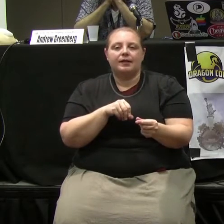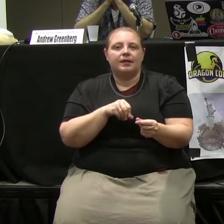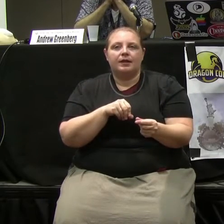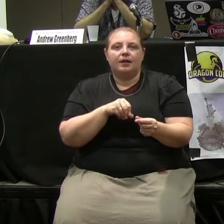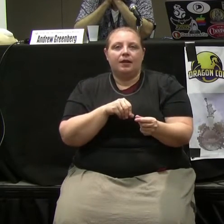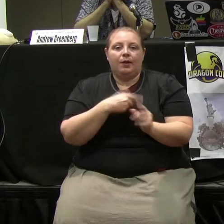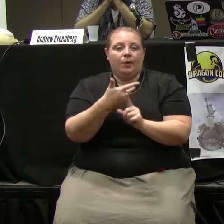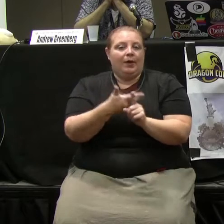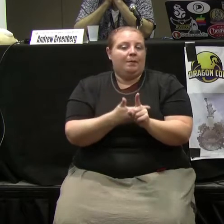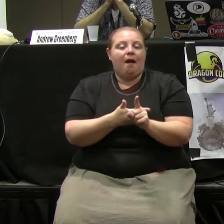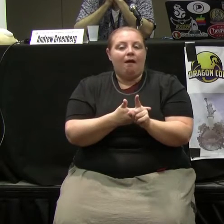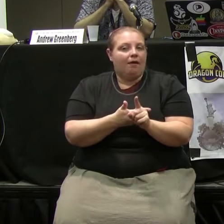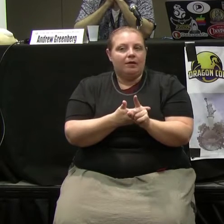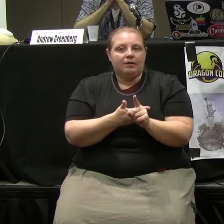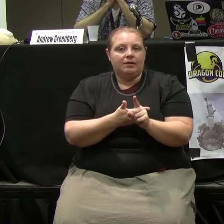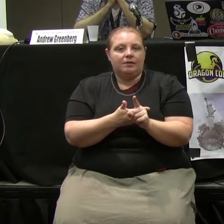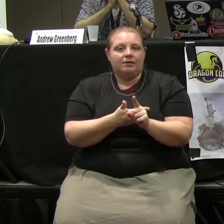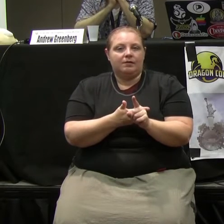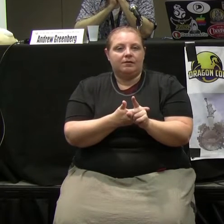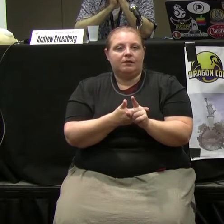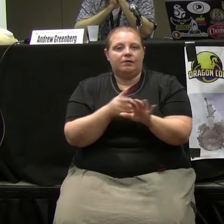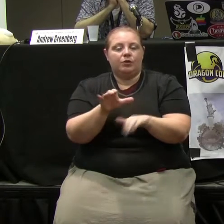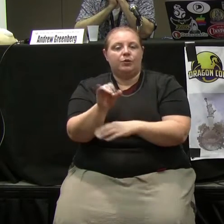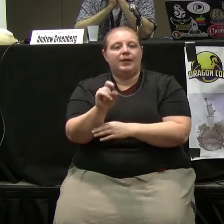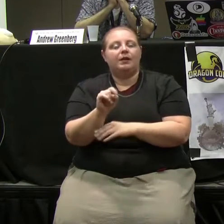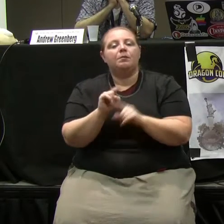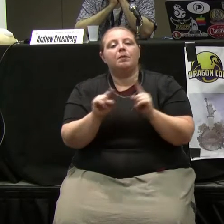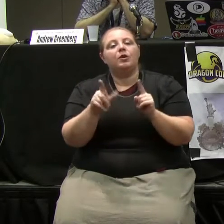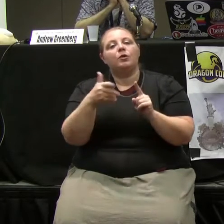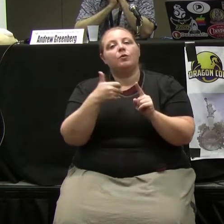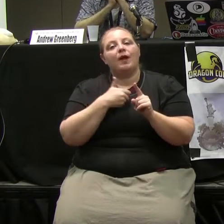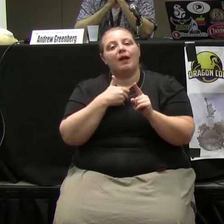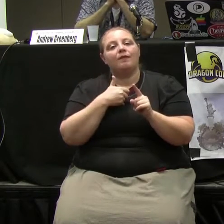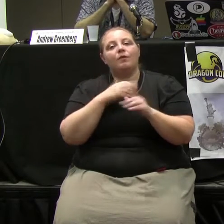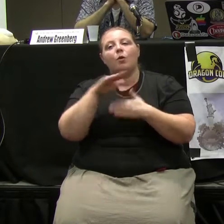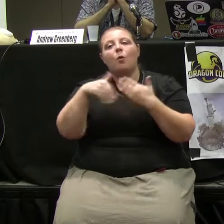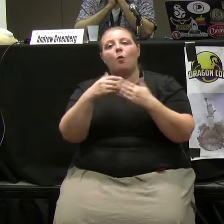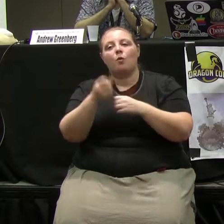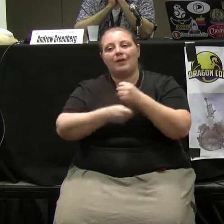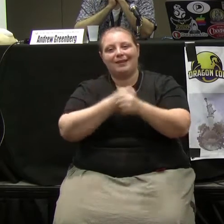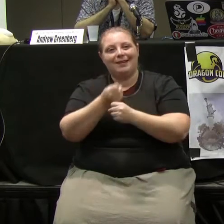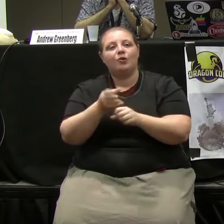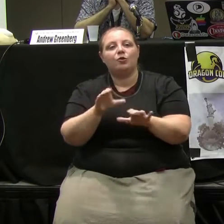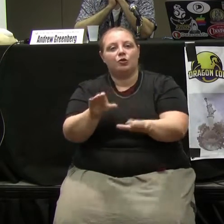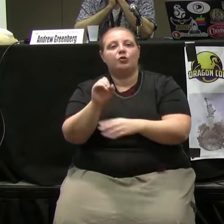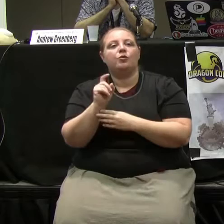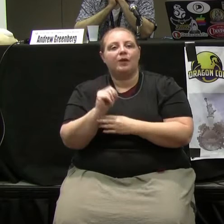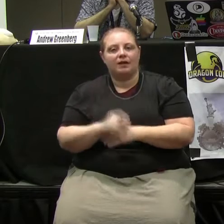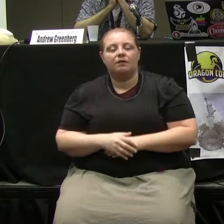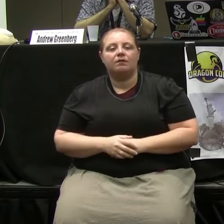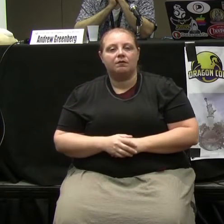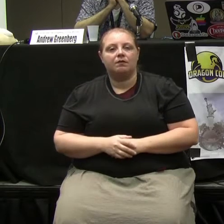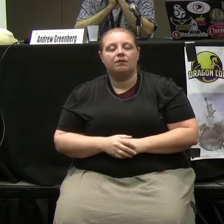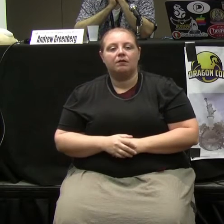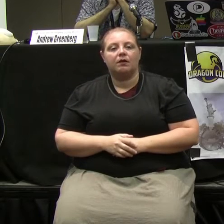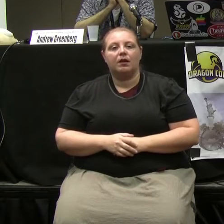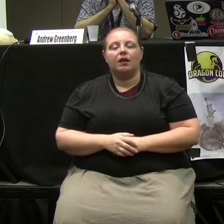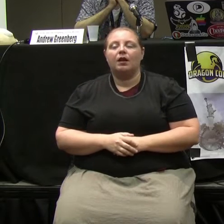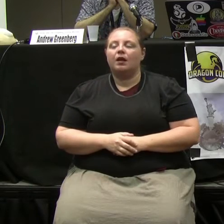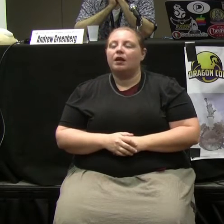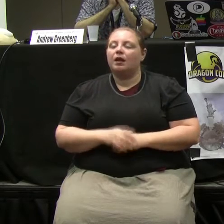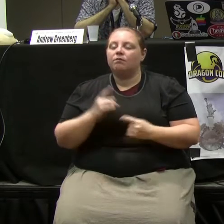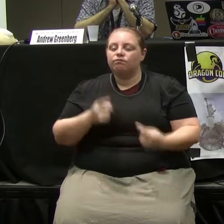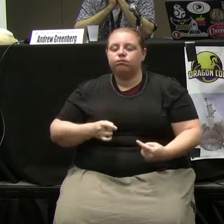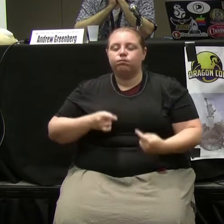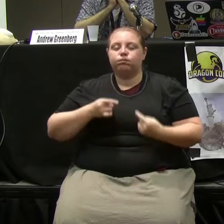know, 3 months on there, but you know you have the rest of the year too. So it can, it's an uphill battle, but it can be